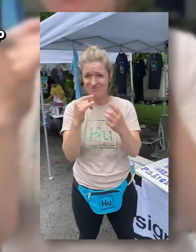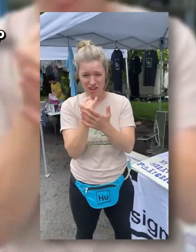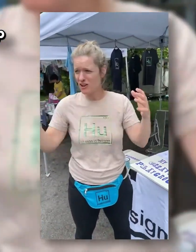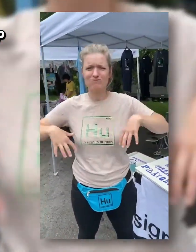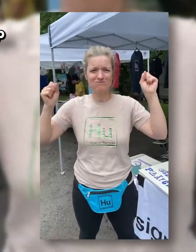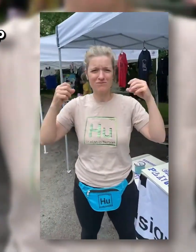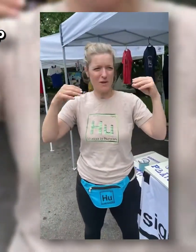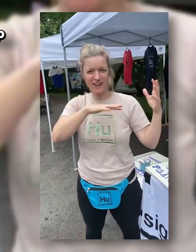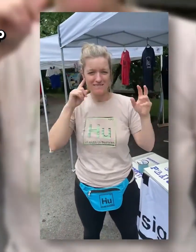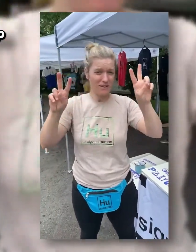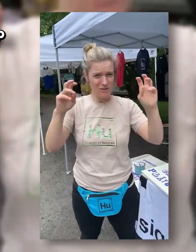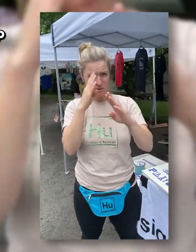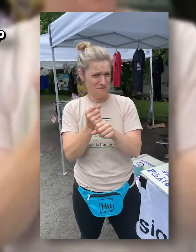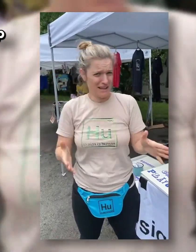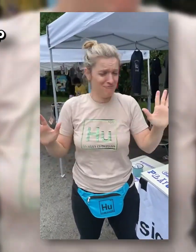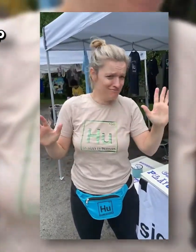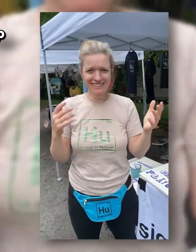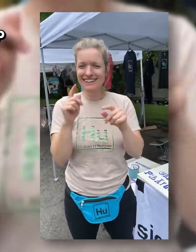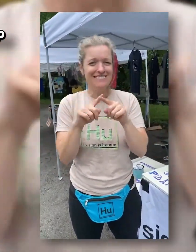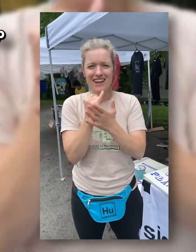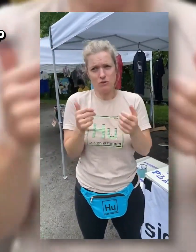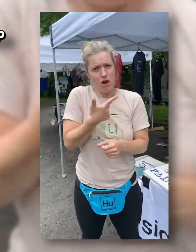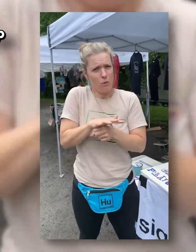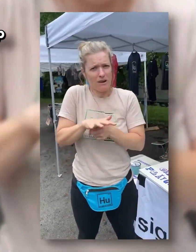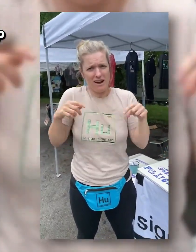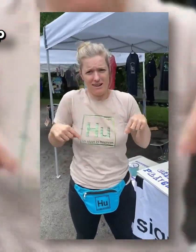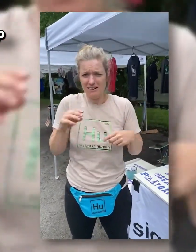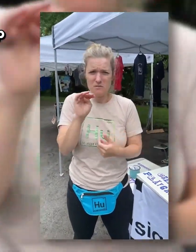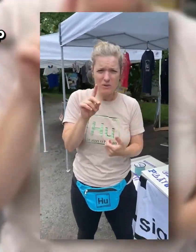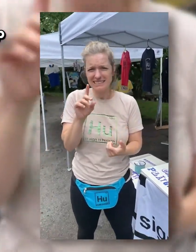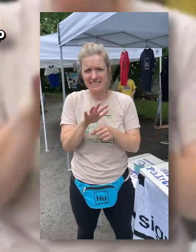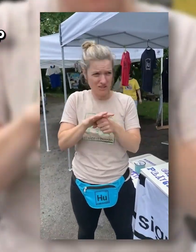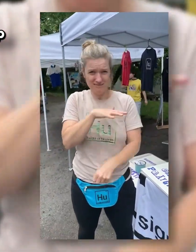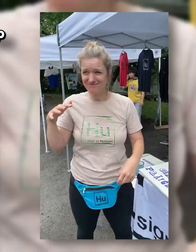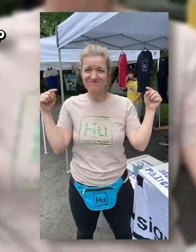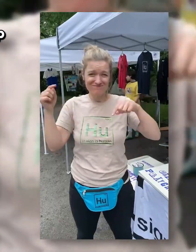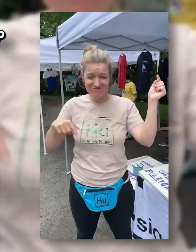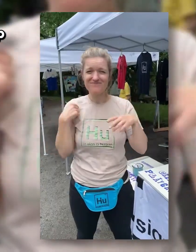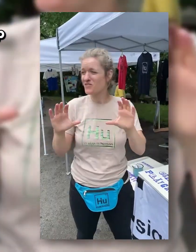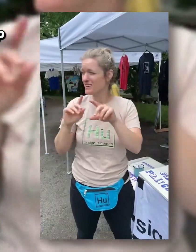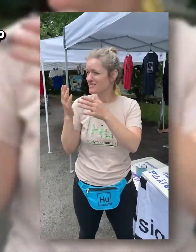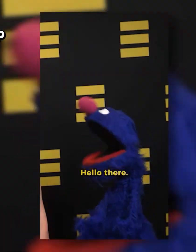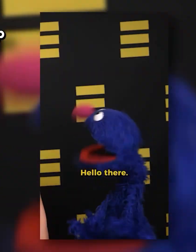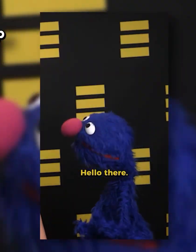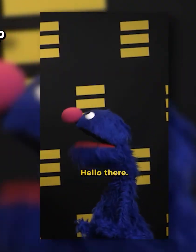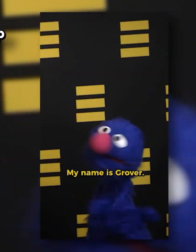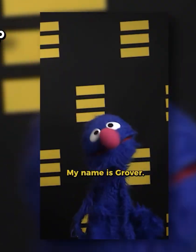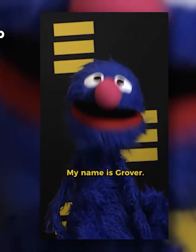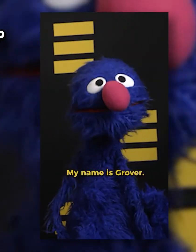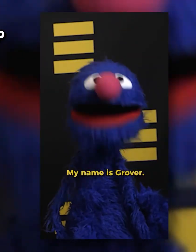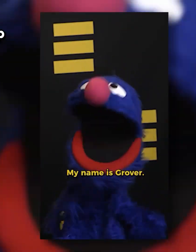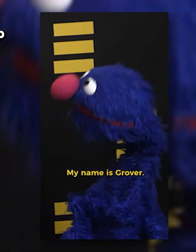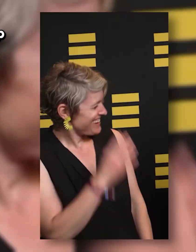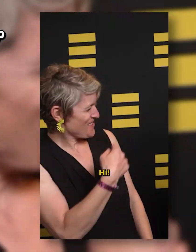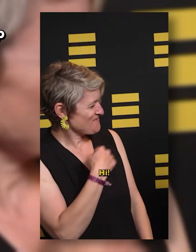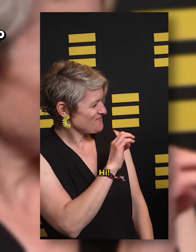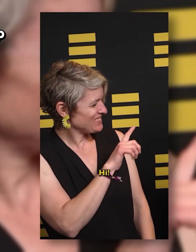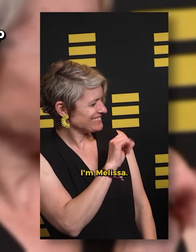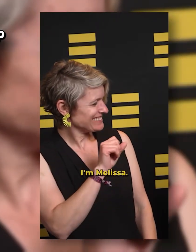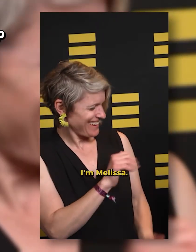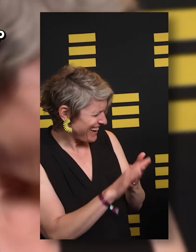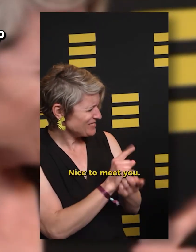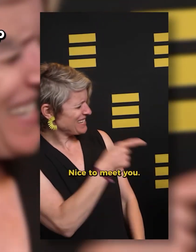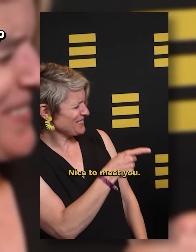downside? While there is substantial free content, to unlock the full library, you may need a subscription. Also, as with